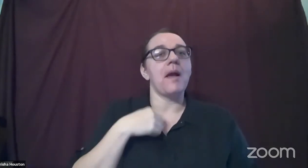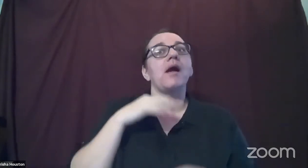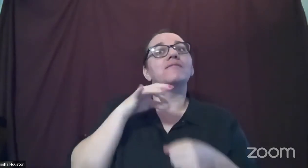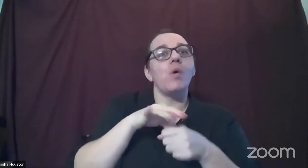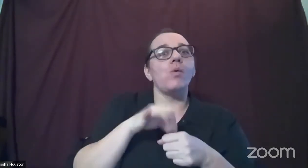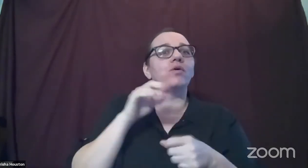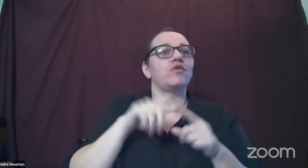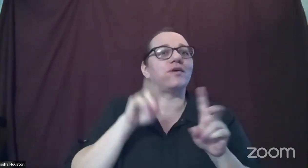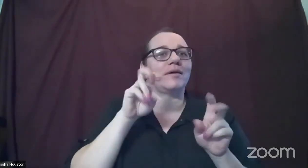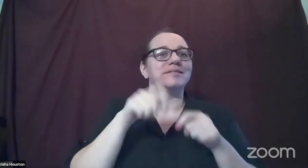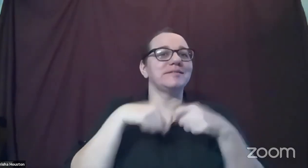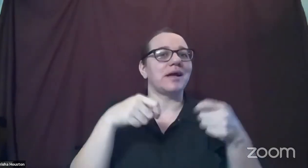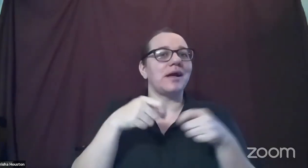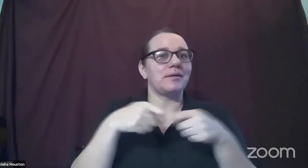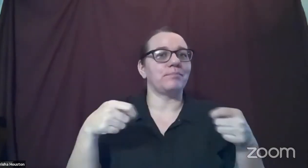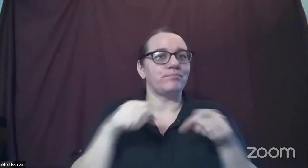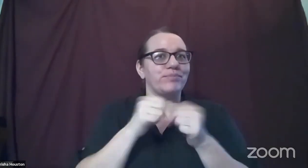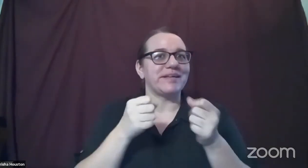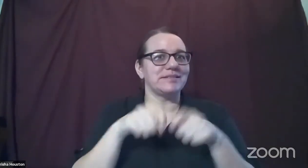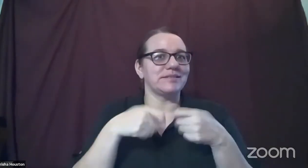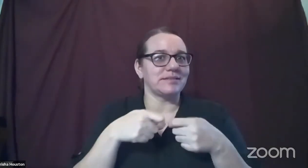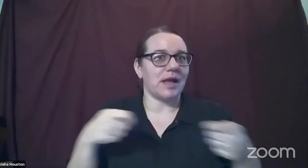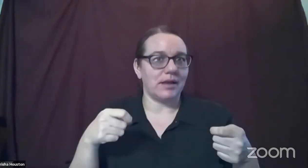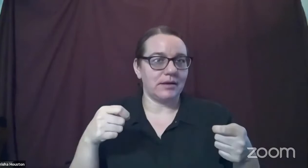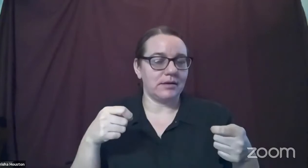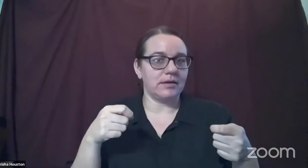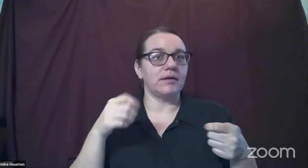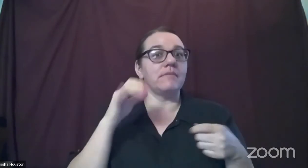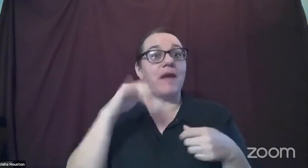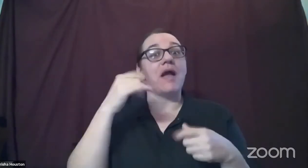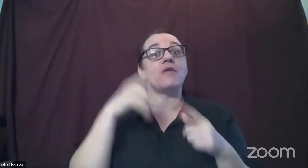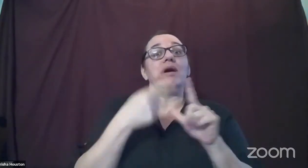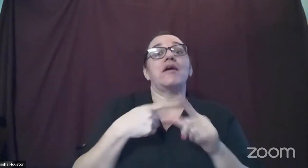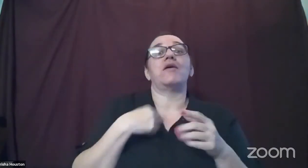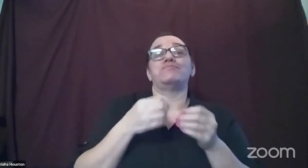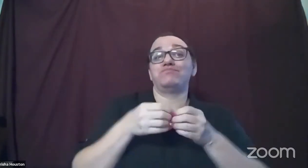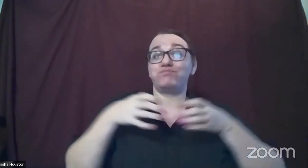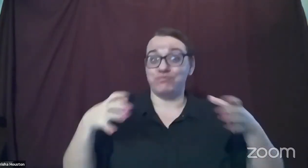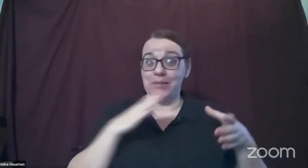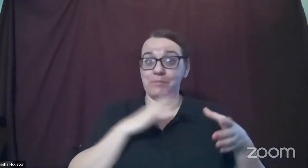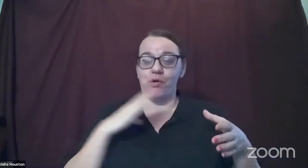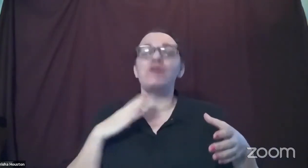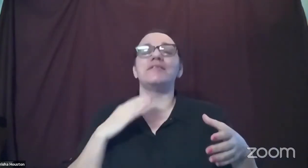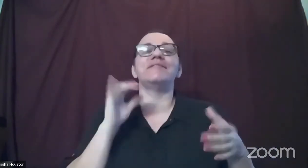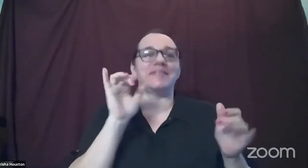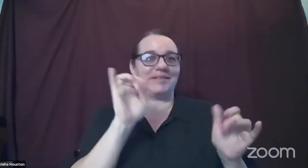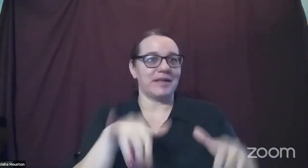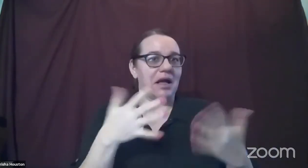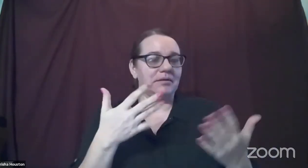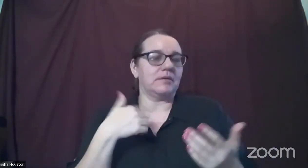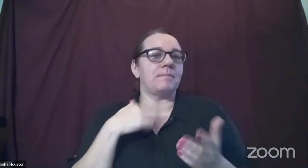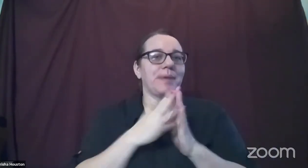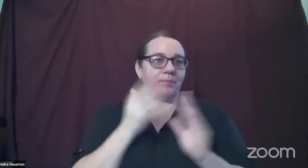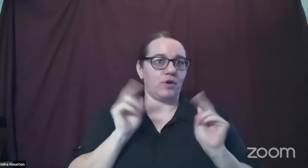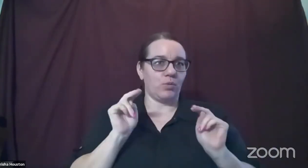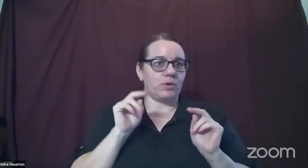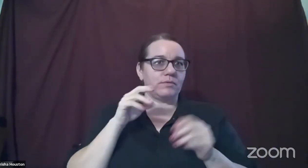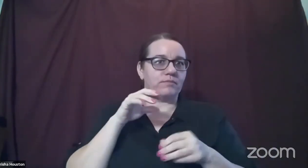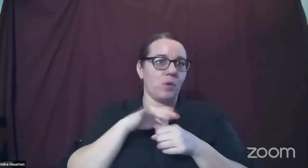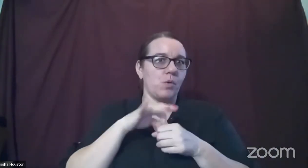should not vote it either. With only 4 members, only should be voting as a tiebreaker. But with the expanded number in our board,